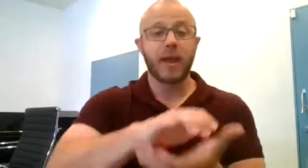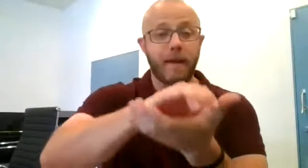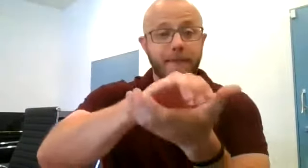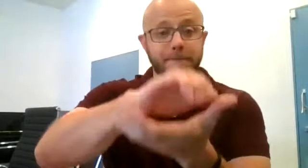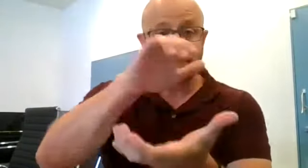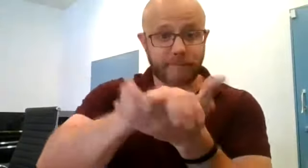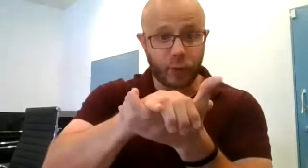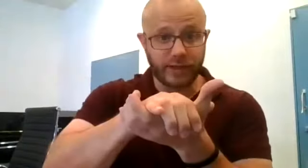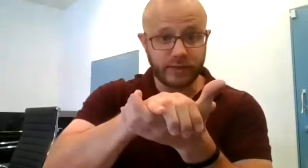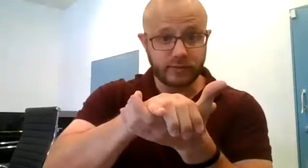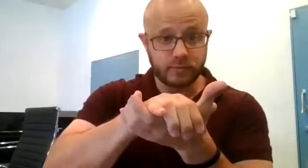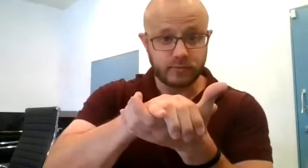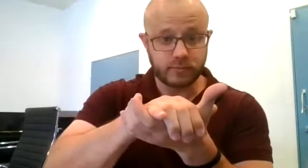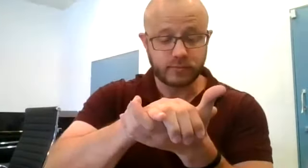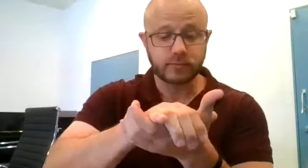Okay, again, married,